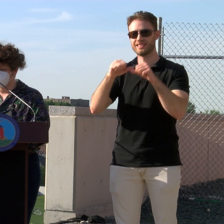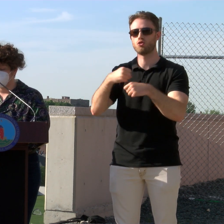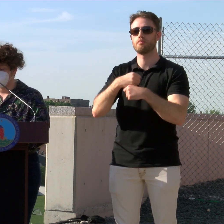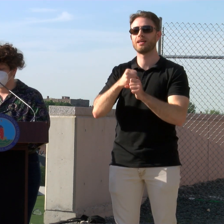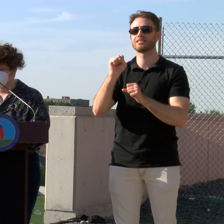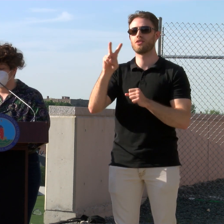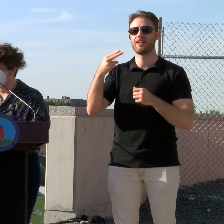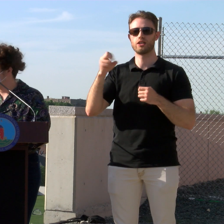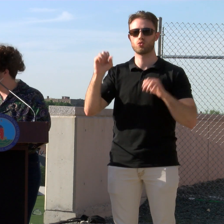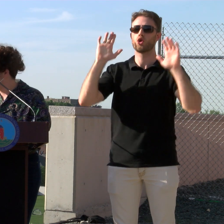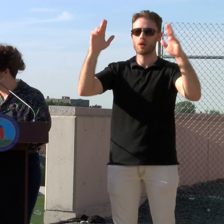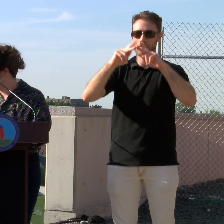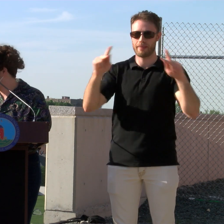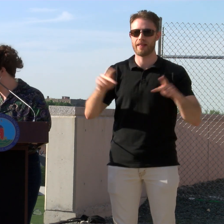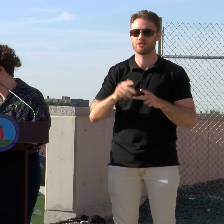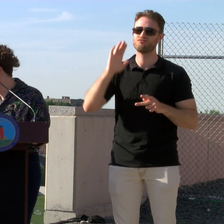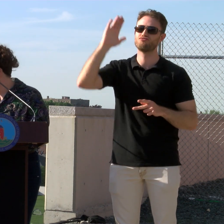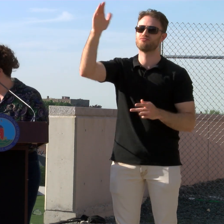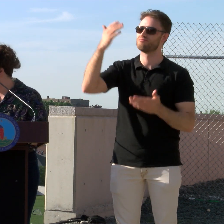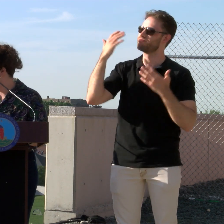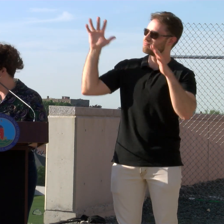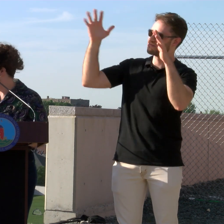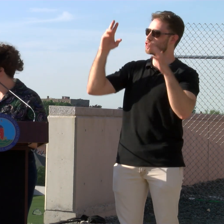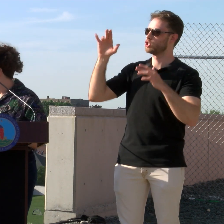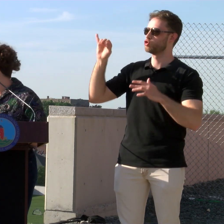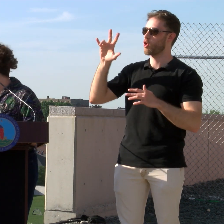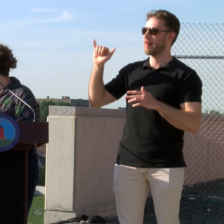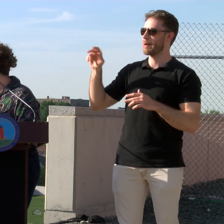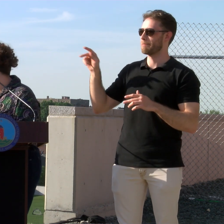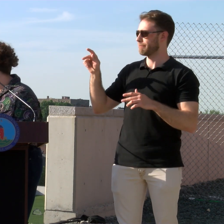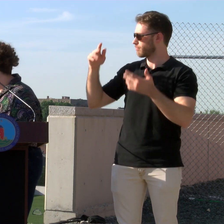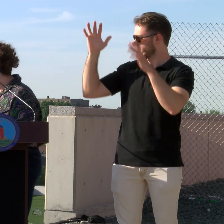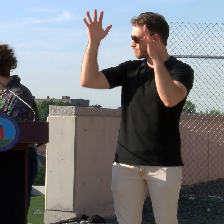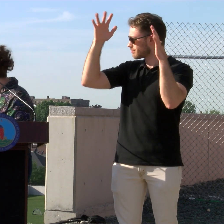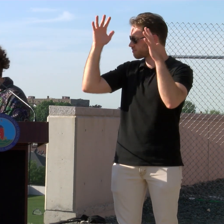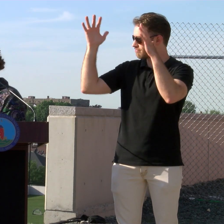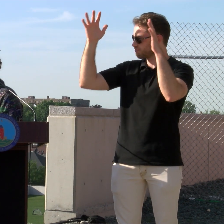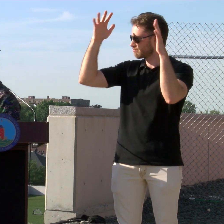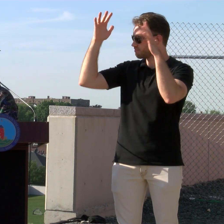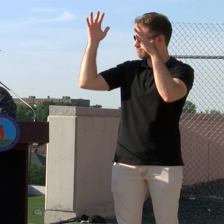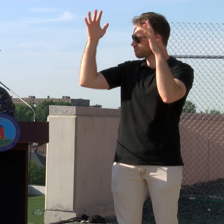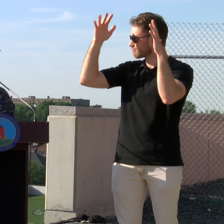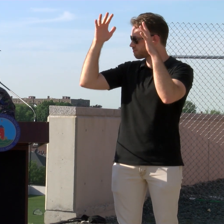Somerville High School a great place to be. Give it up for Julia Post.